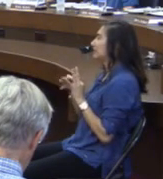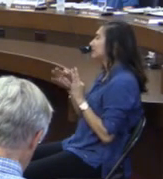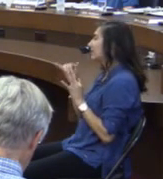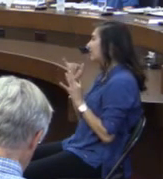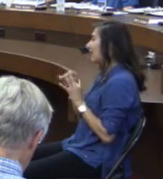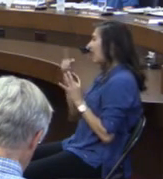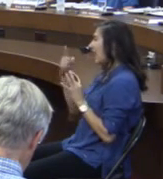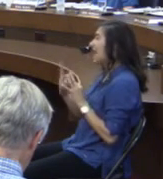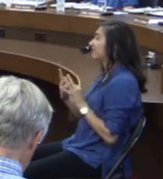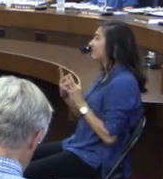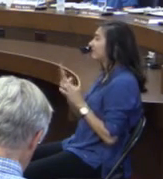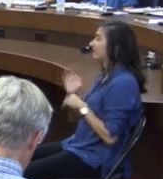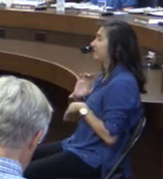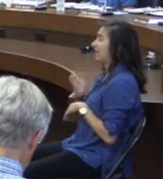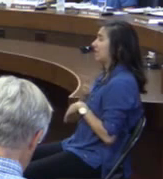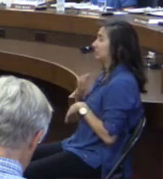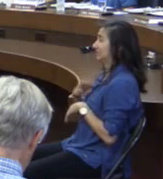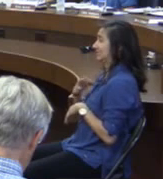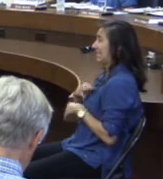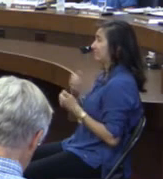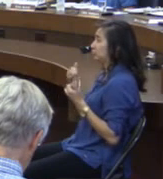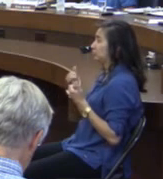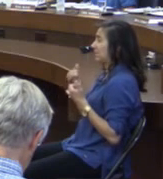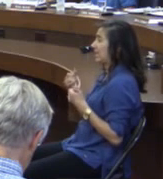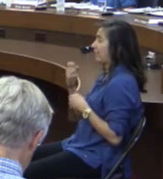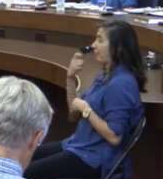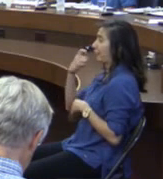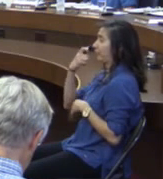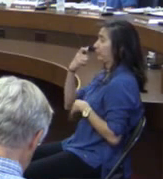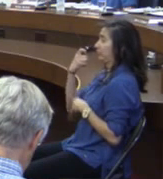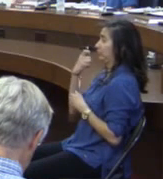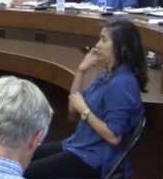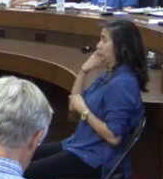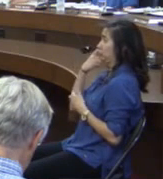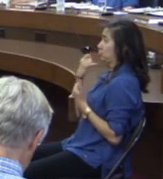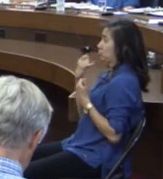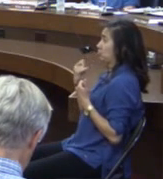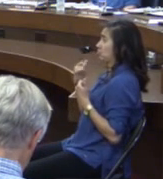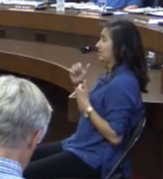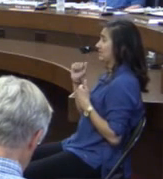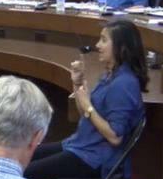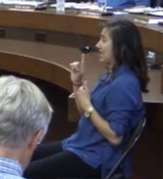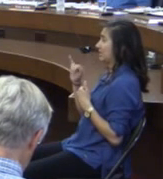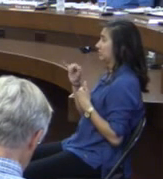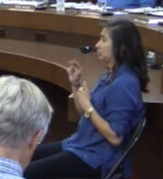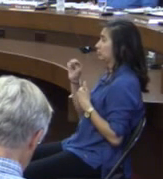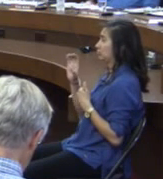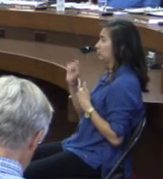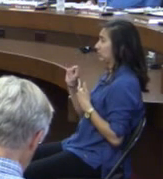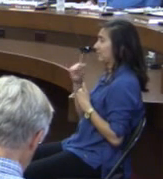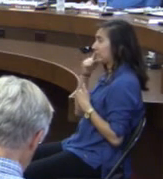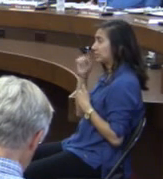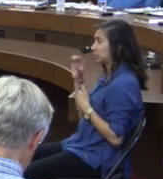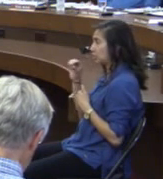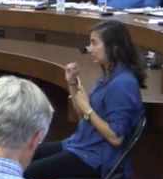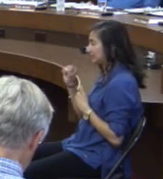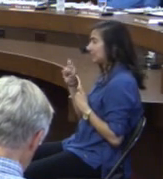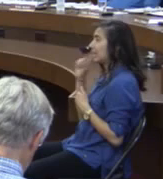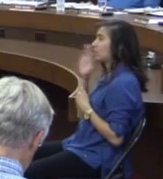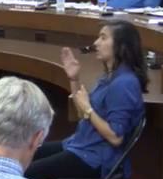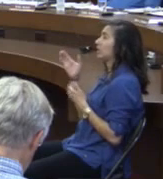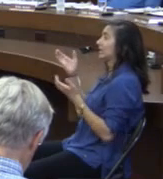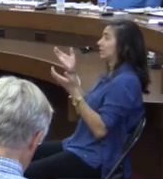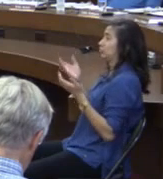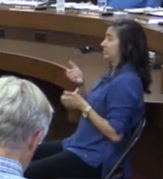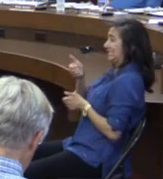over half of our people you're meeting today are current adjunct of College of Sequoias, and I'm going to introduce each of